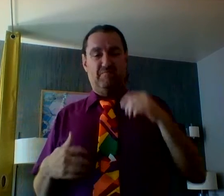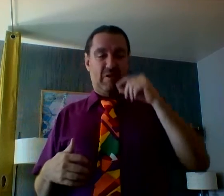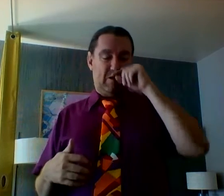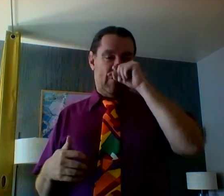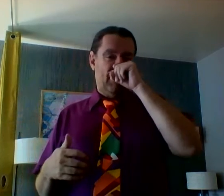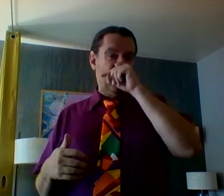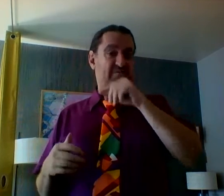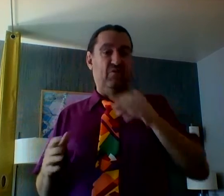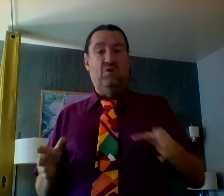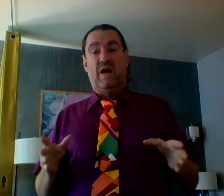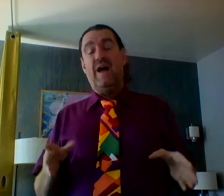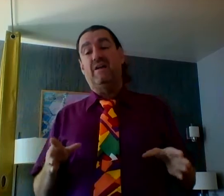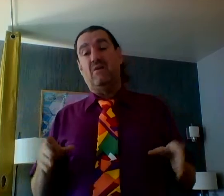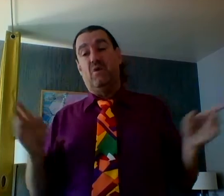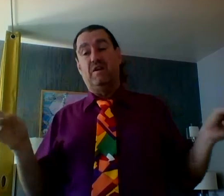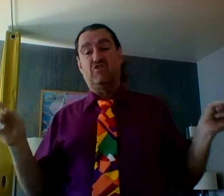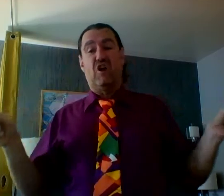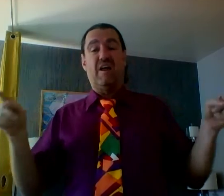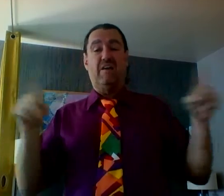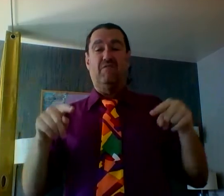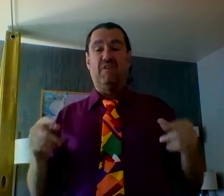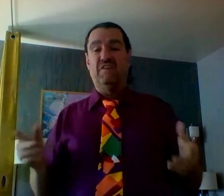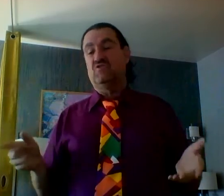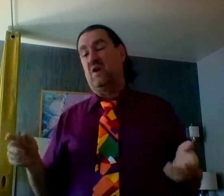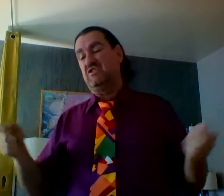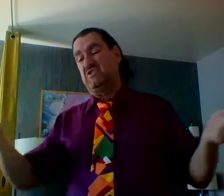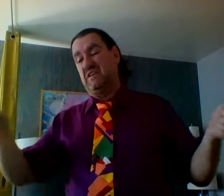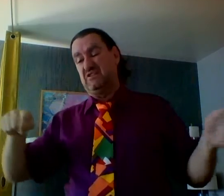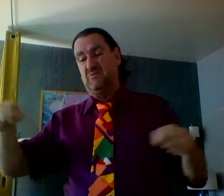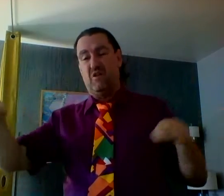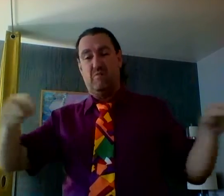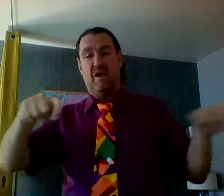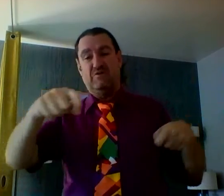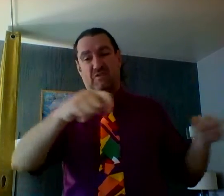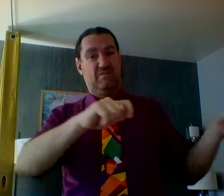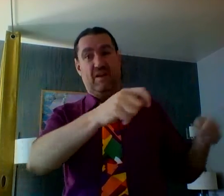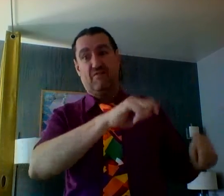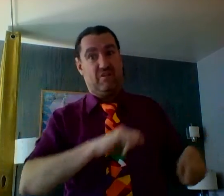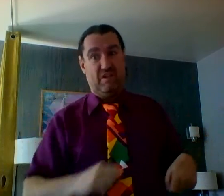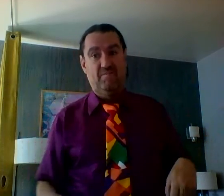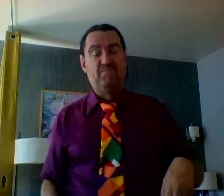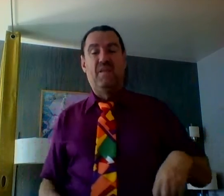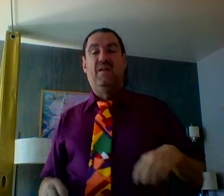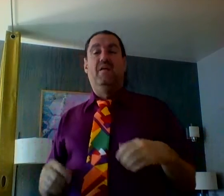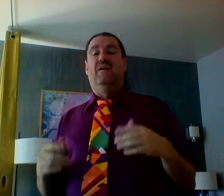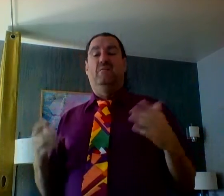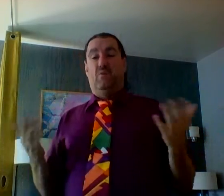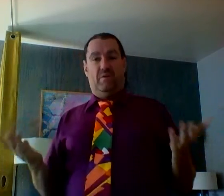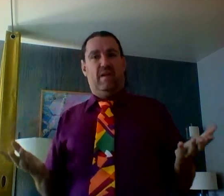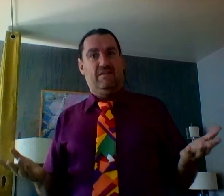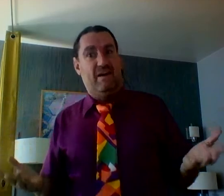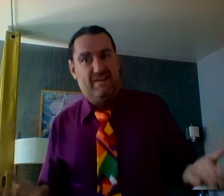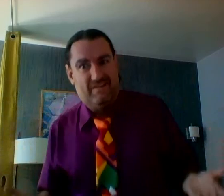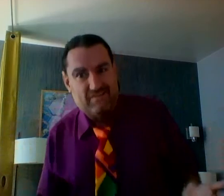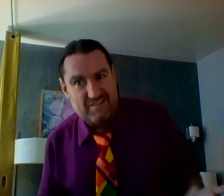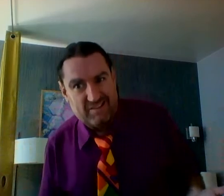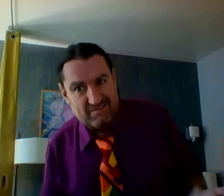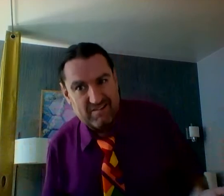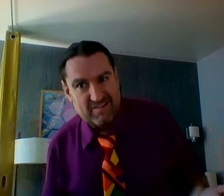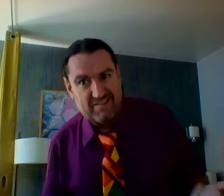being overly full, and I want to try everything, so I just get small amounts of everything. And not everything, right? 'Cause